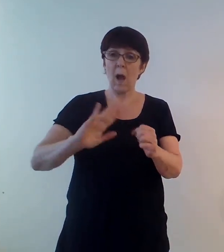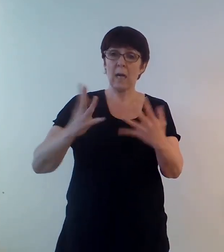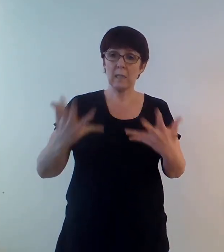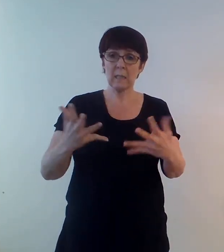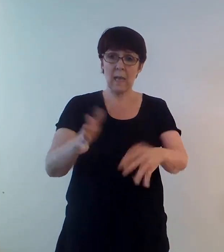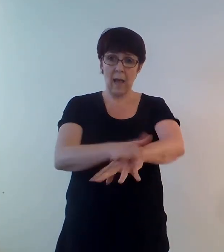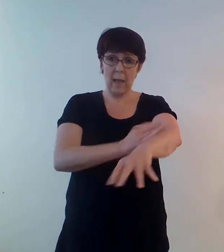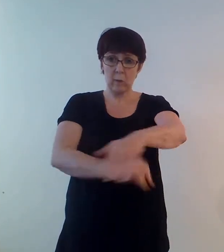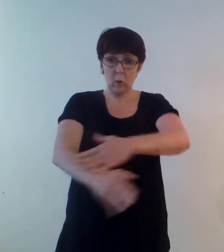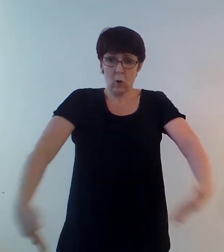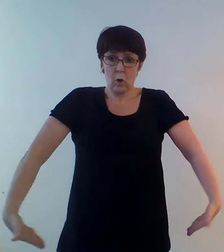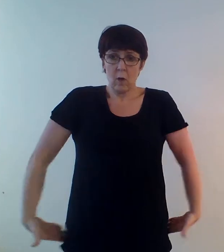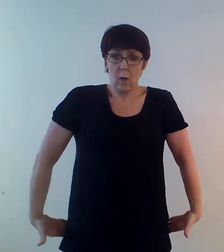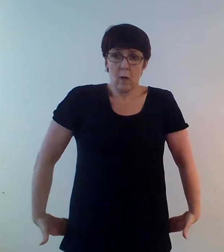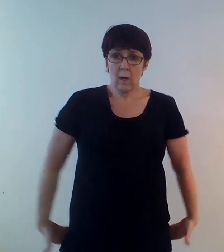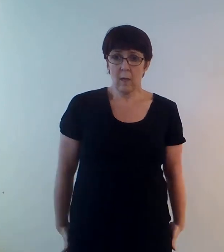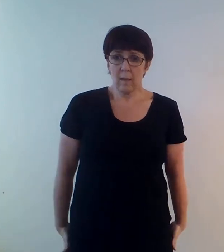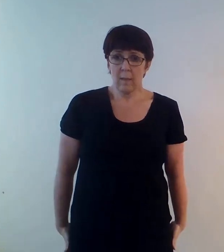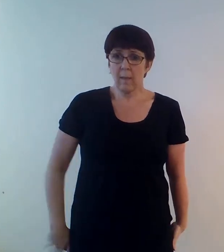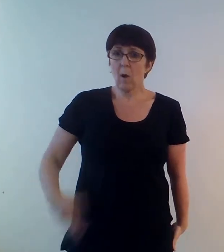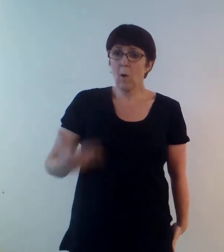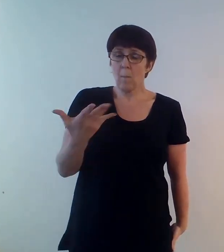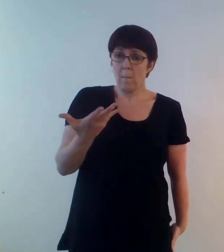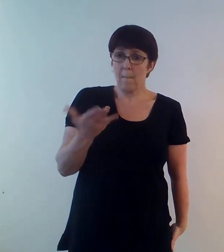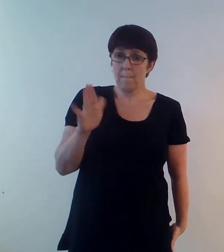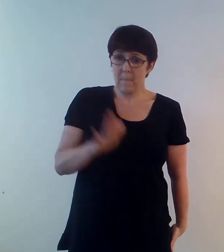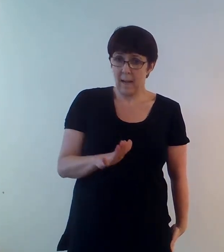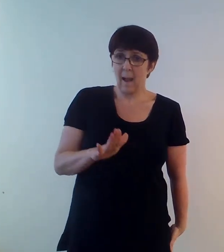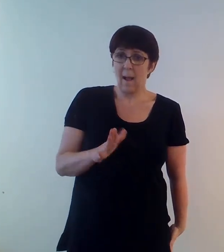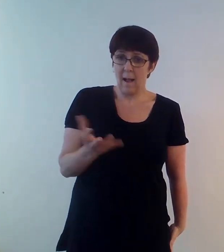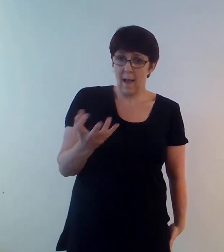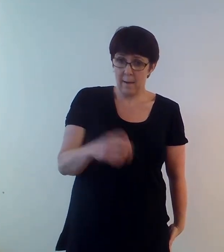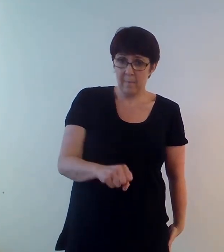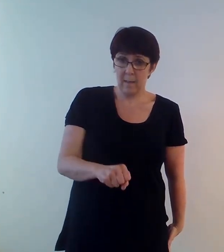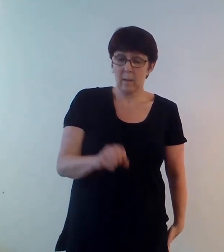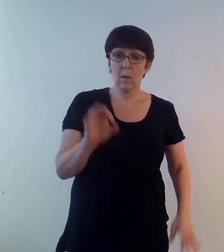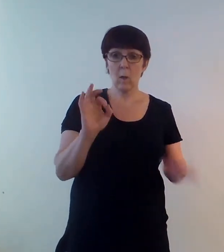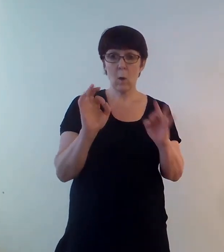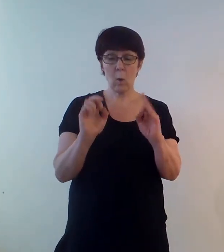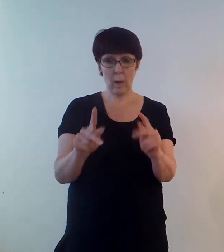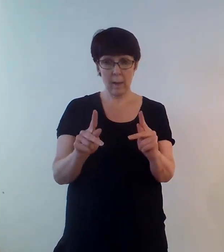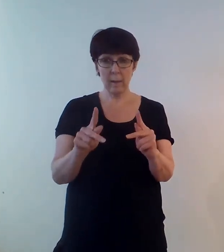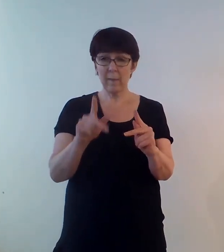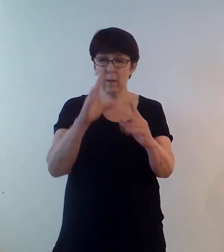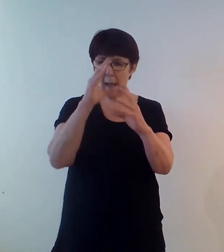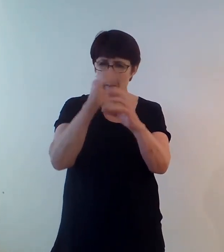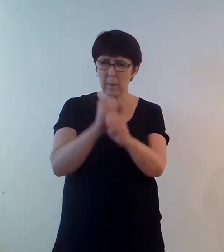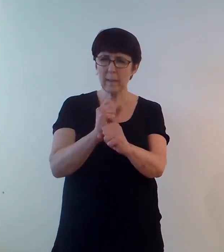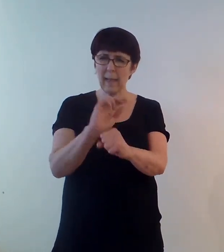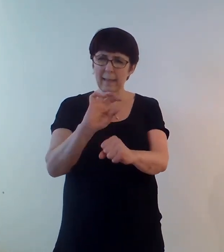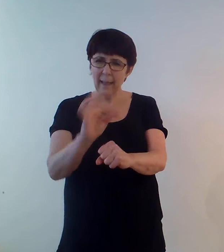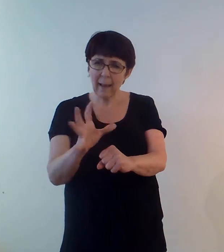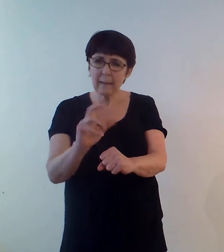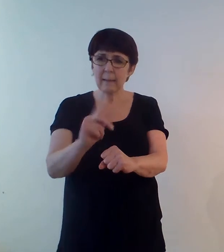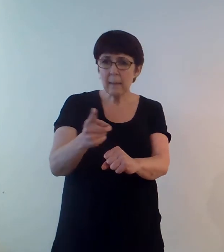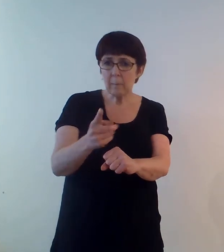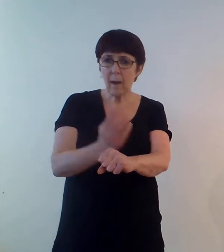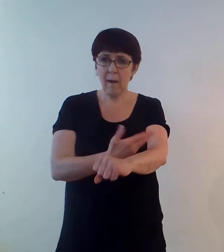ab. So we're back to the wall. This is going to be the wall lean. So really, again, focus on the technique and the position of the body, not so much strenuous on the core or